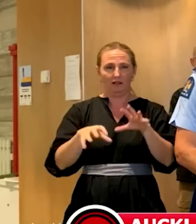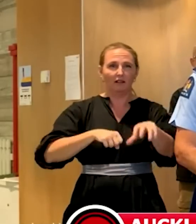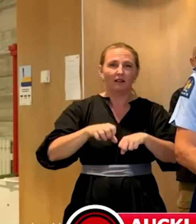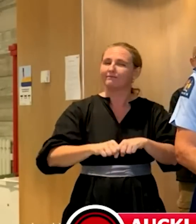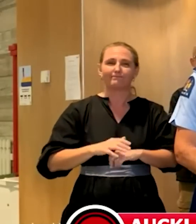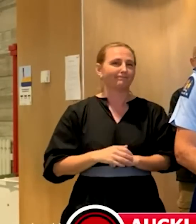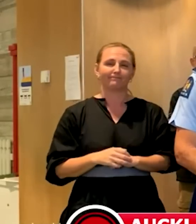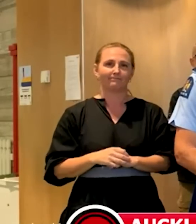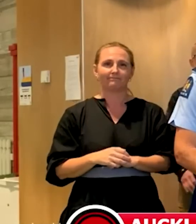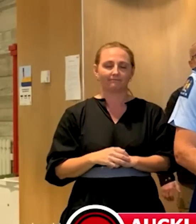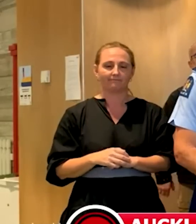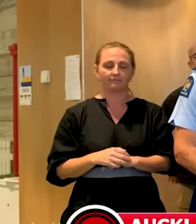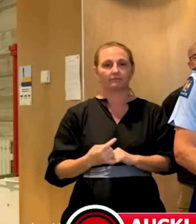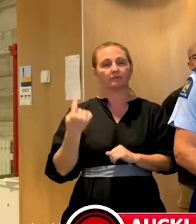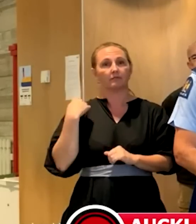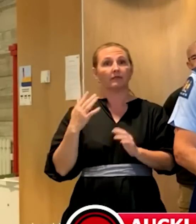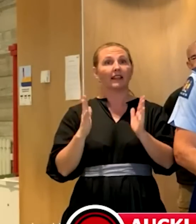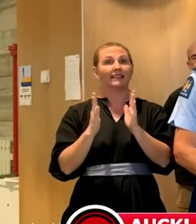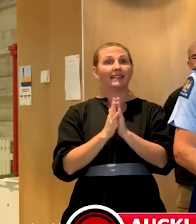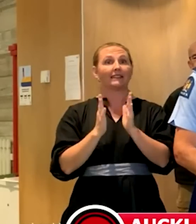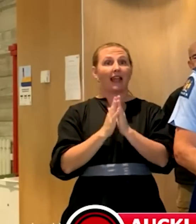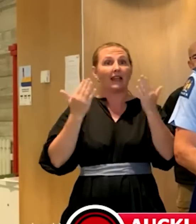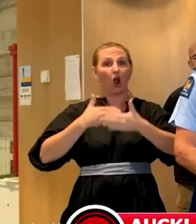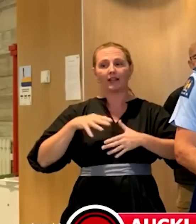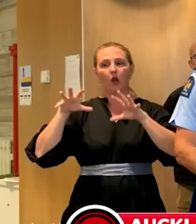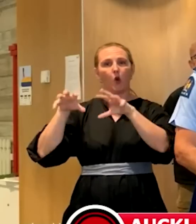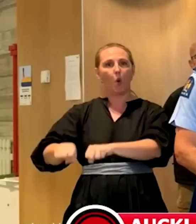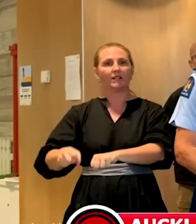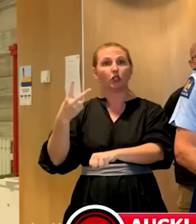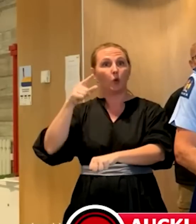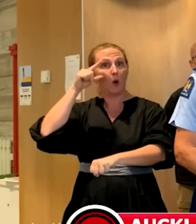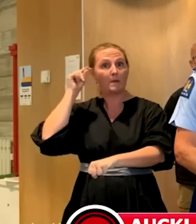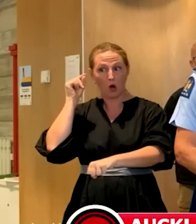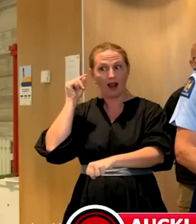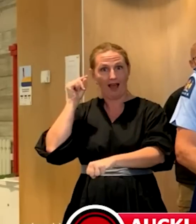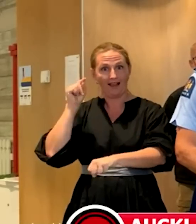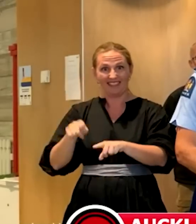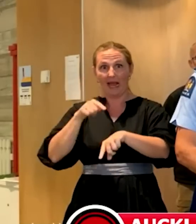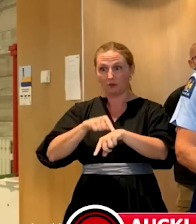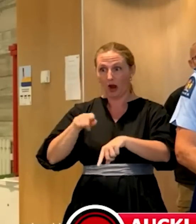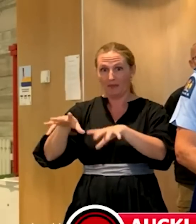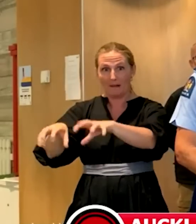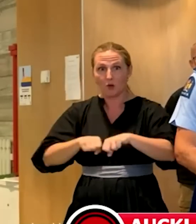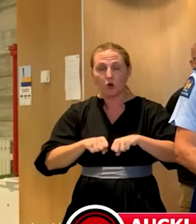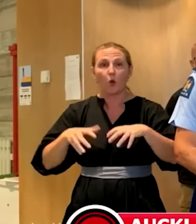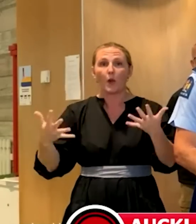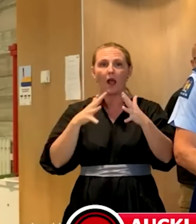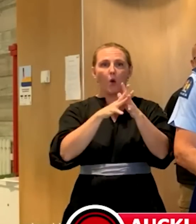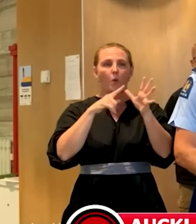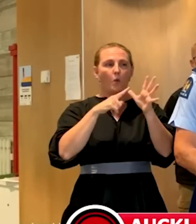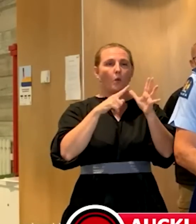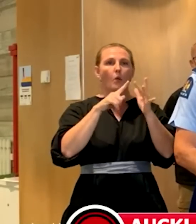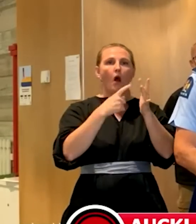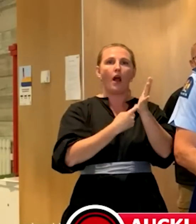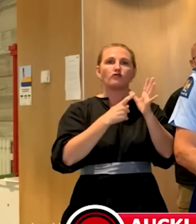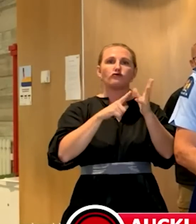On Sunday night, we did apprehend two burglars in the act of committing a burglary in Wairau Valley at a commercial premise.